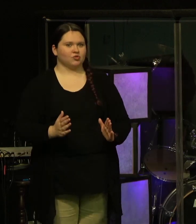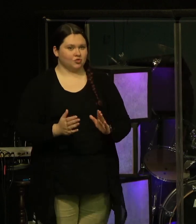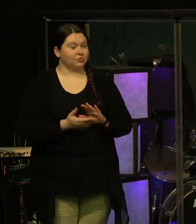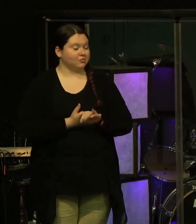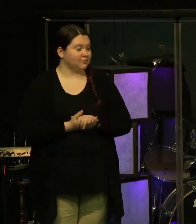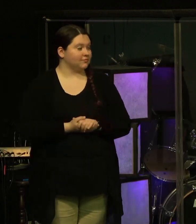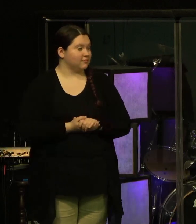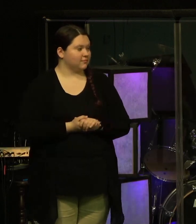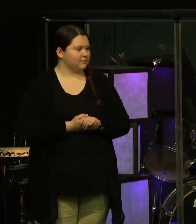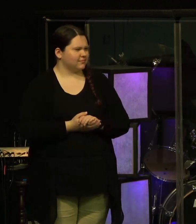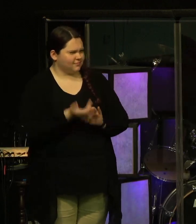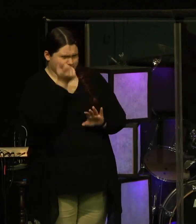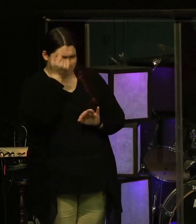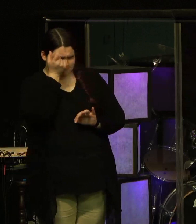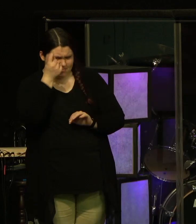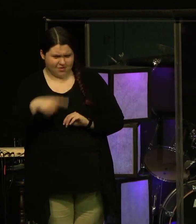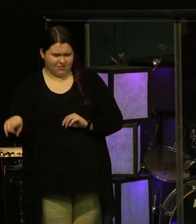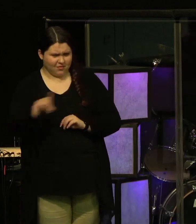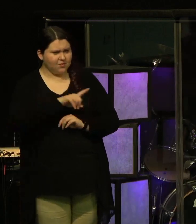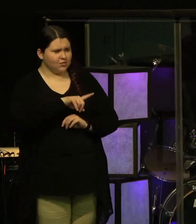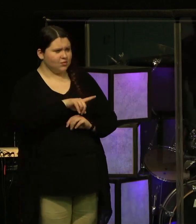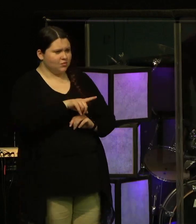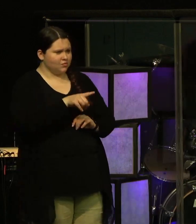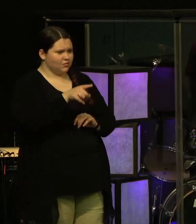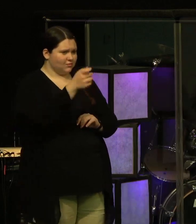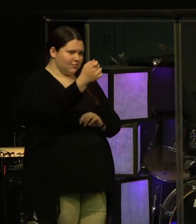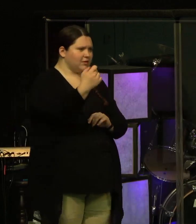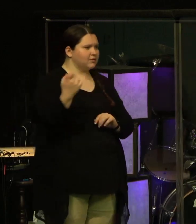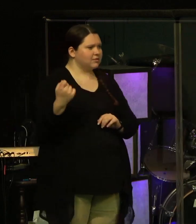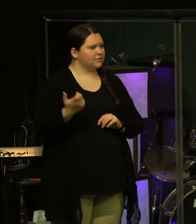So, does this make sense to you?